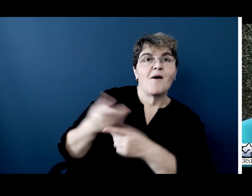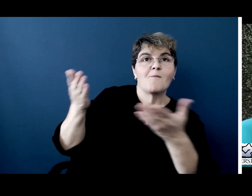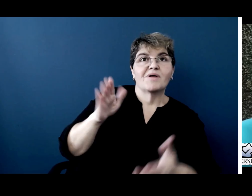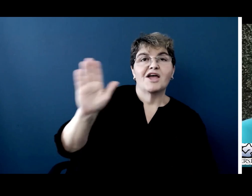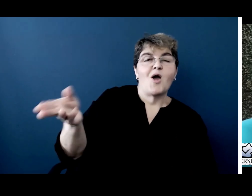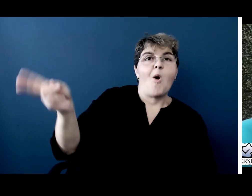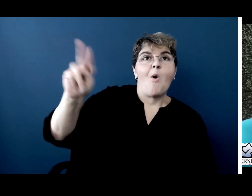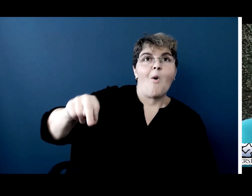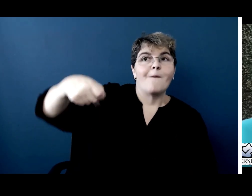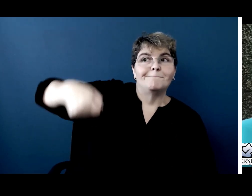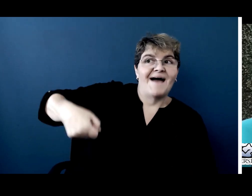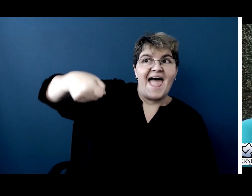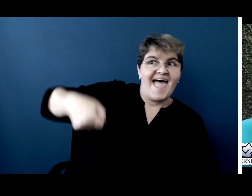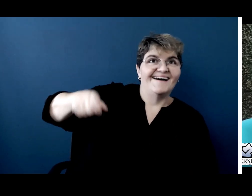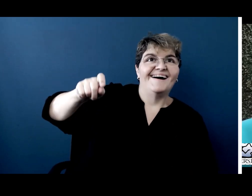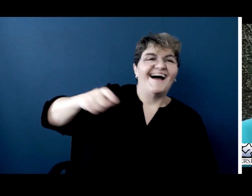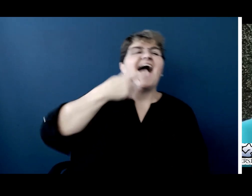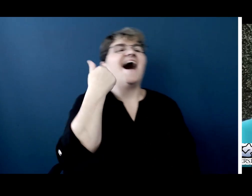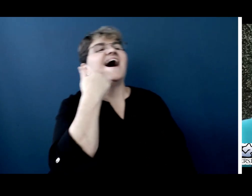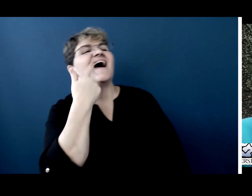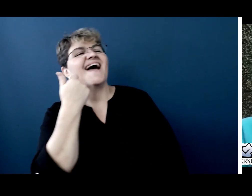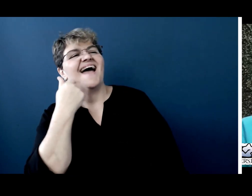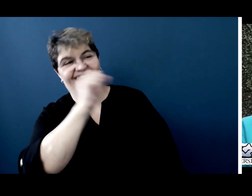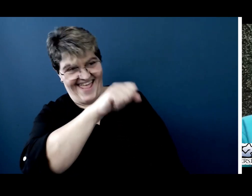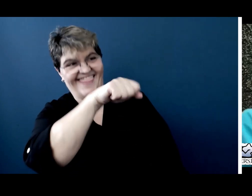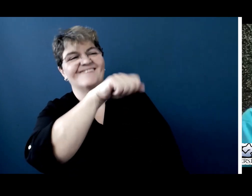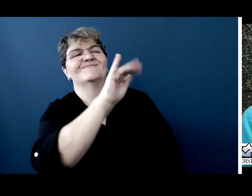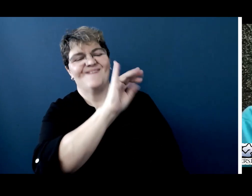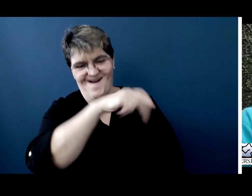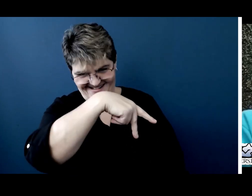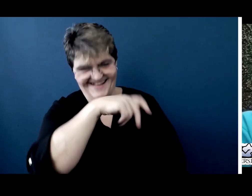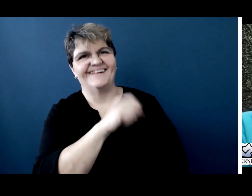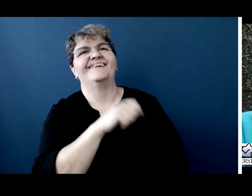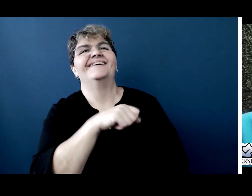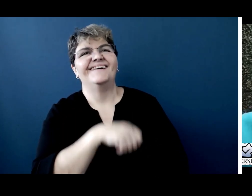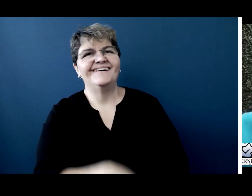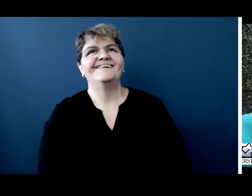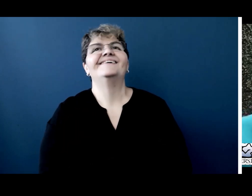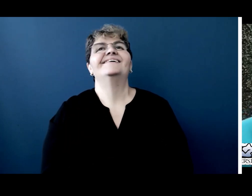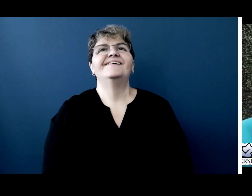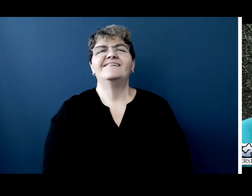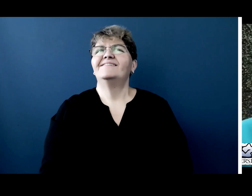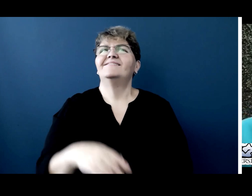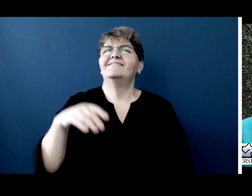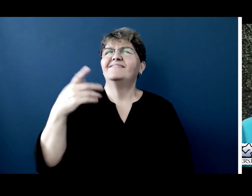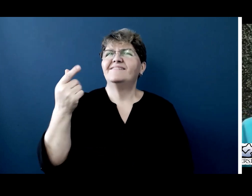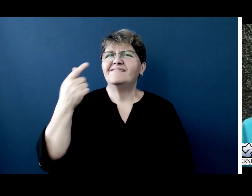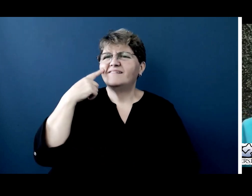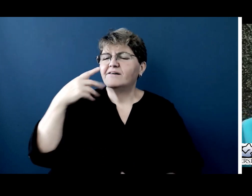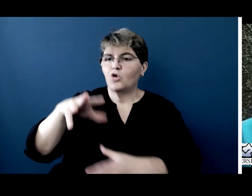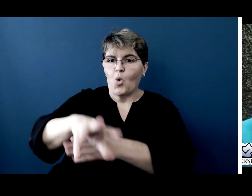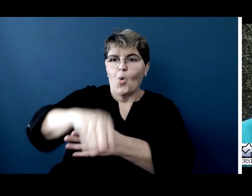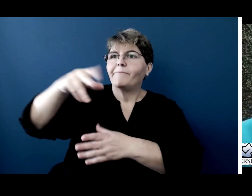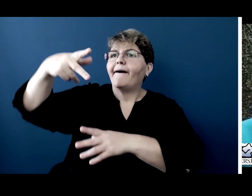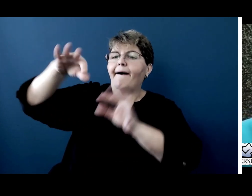this was an absolute pleasure. Thank you so much for sharing about your experience. And yeah, we're gonna wrap up. Yep.